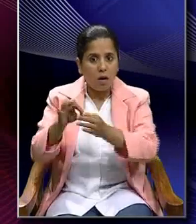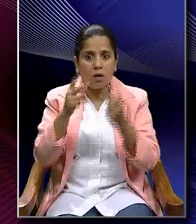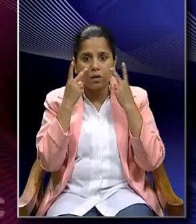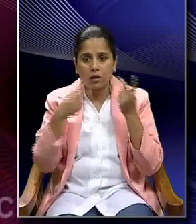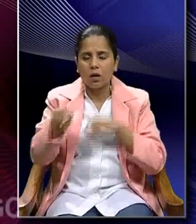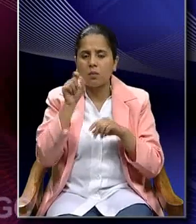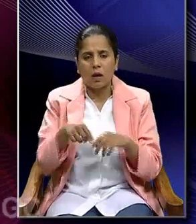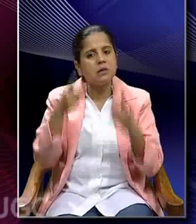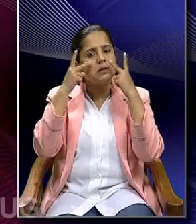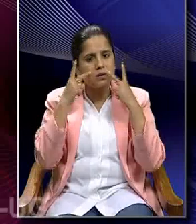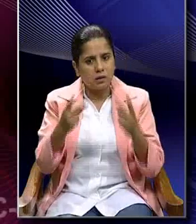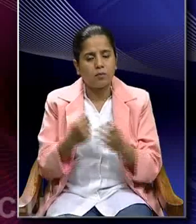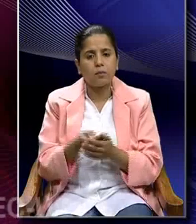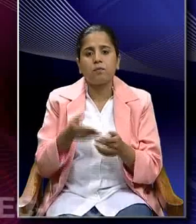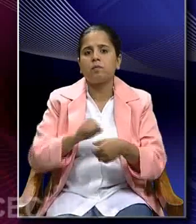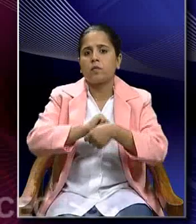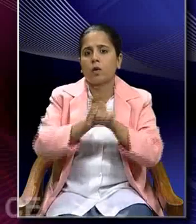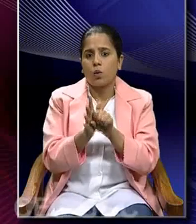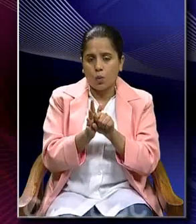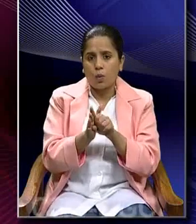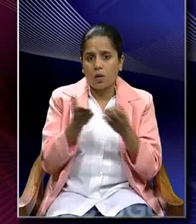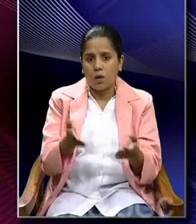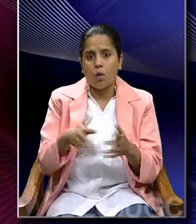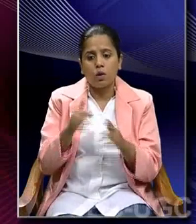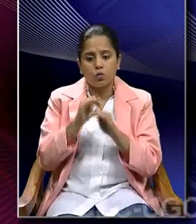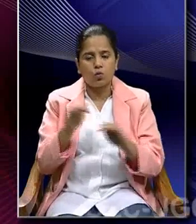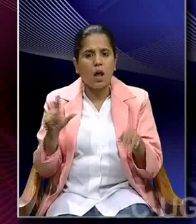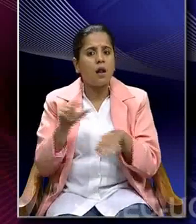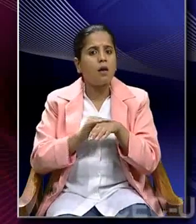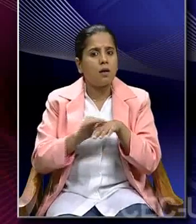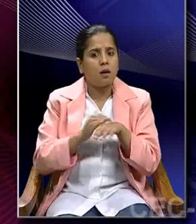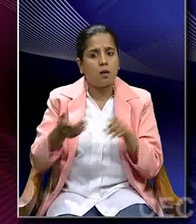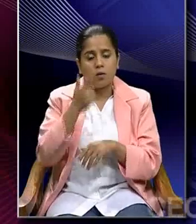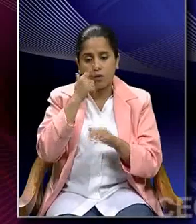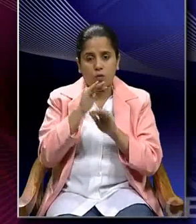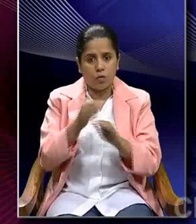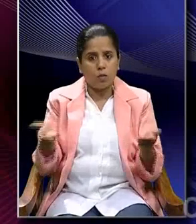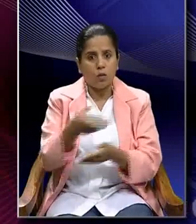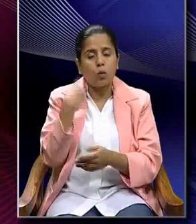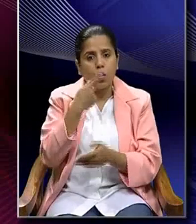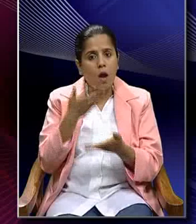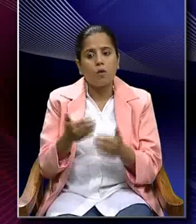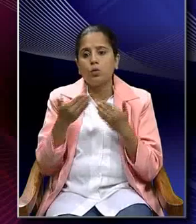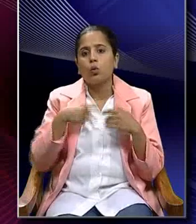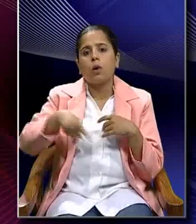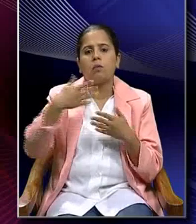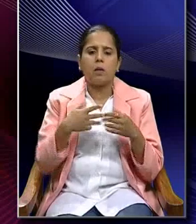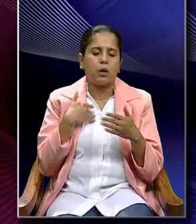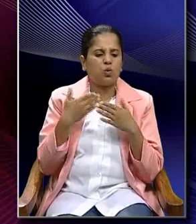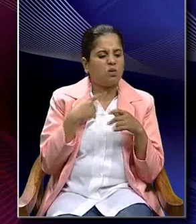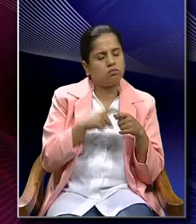be looked at. The pandemic and the child labor. So the girl child who was going to school may have dropped